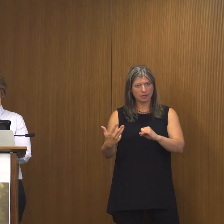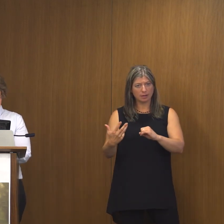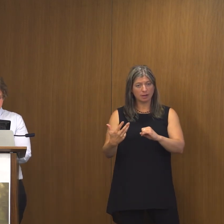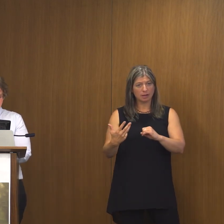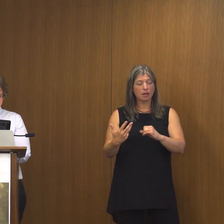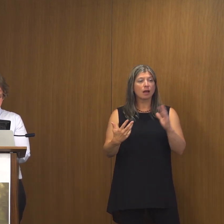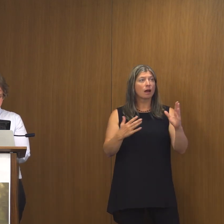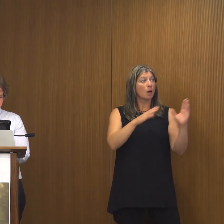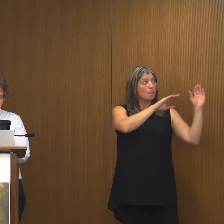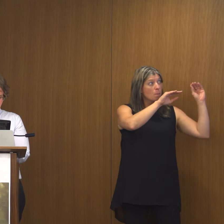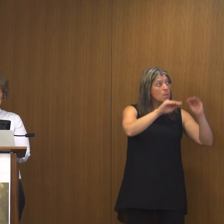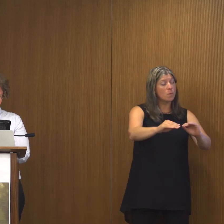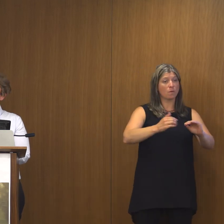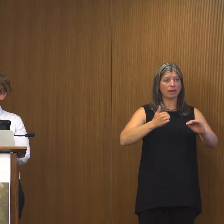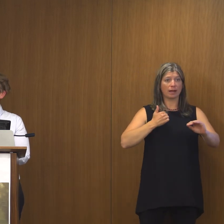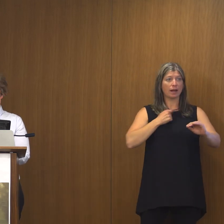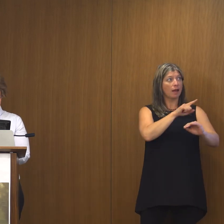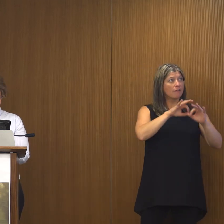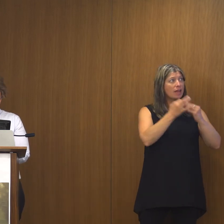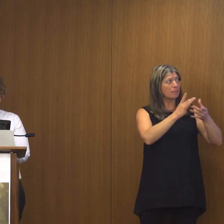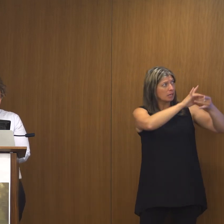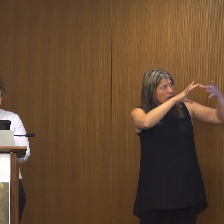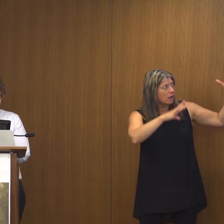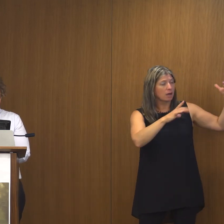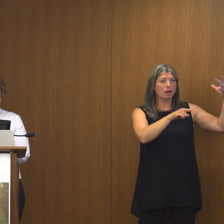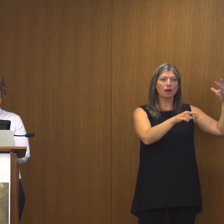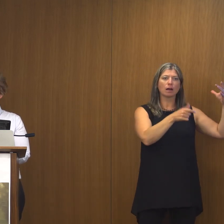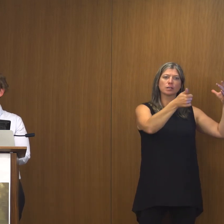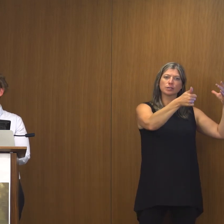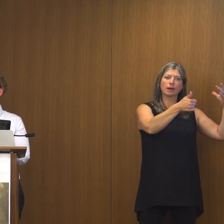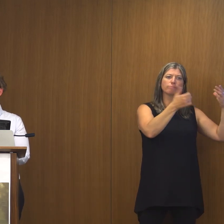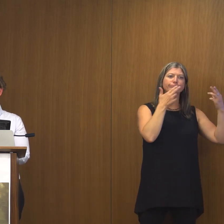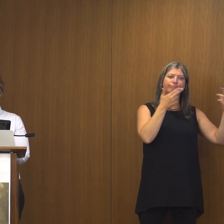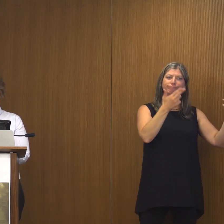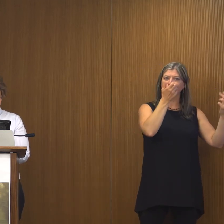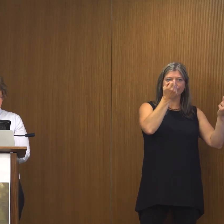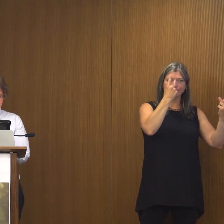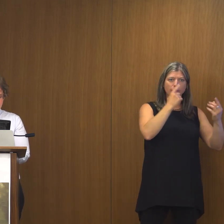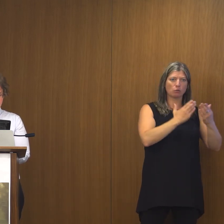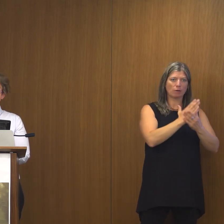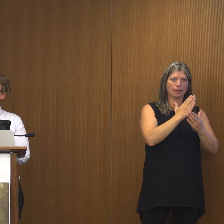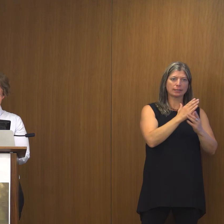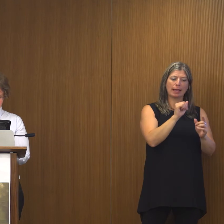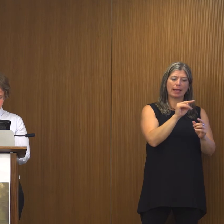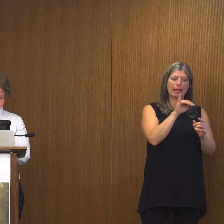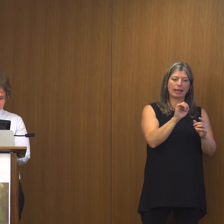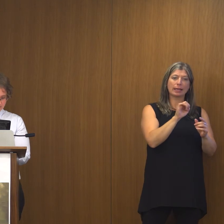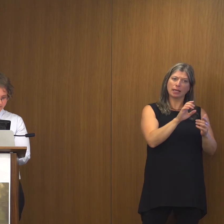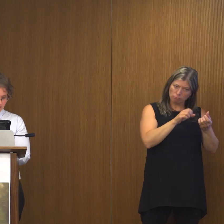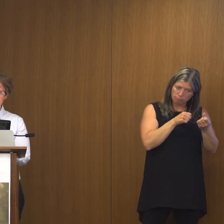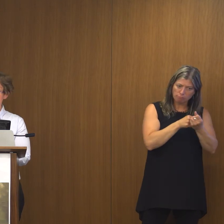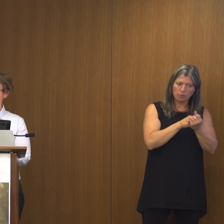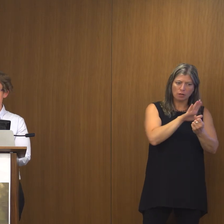far, far away from her family and not having grown up learning the rights of Canadian children like I did, Annie is an advocate for her